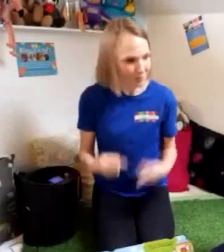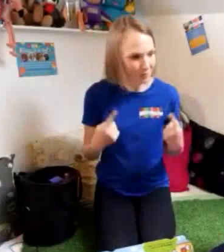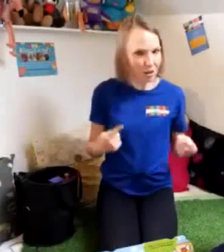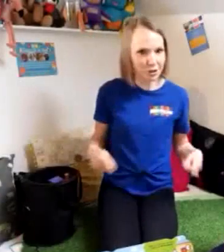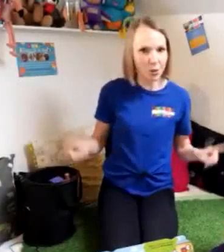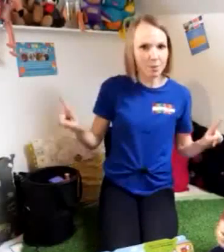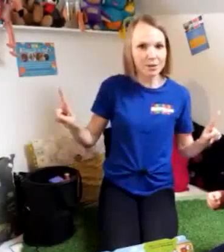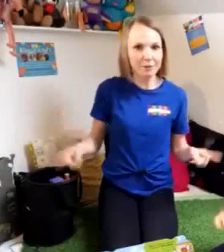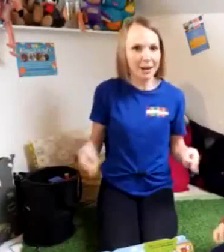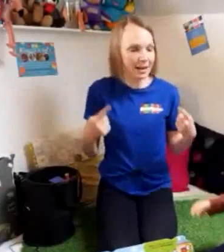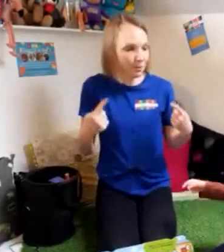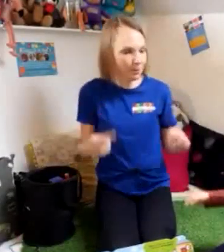Do our music fingers. Are we ready?